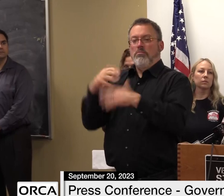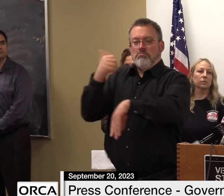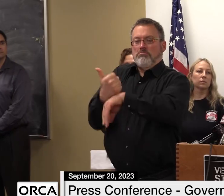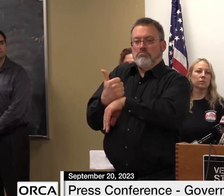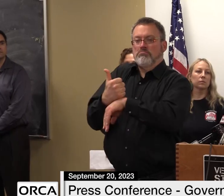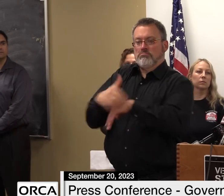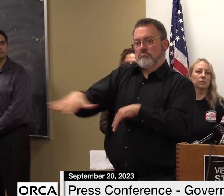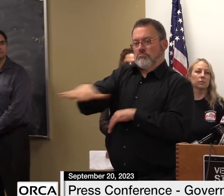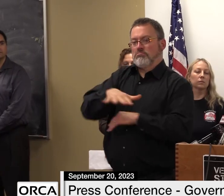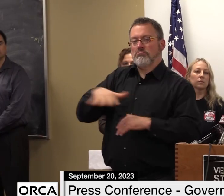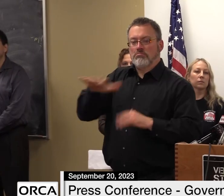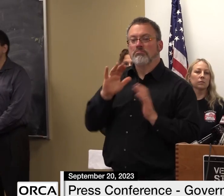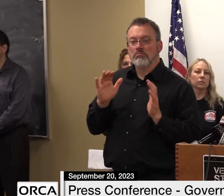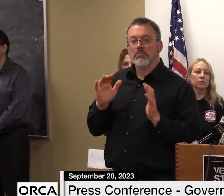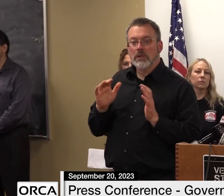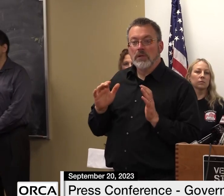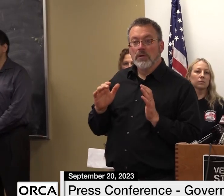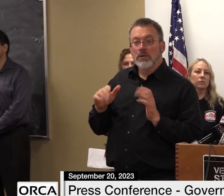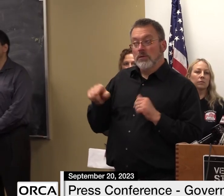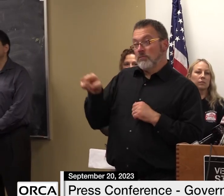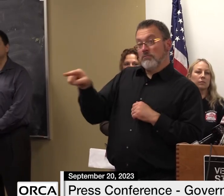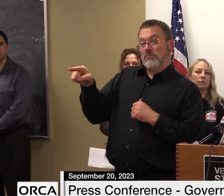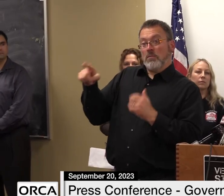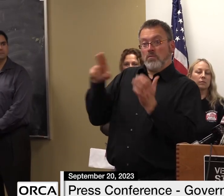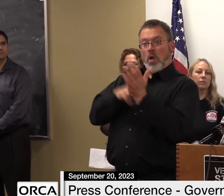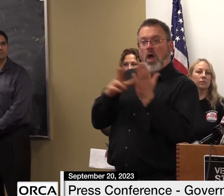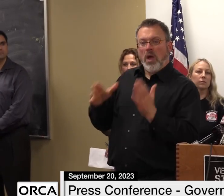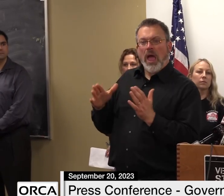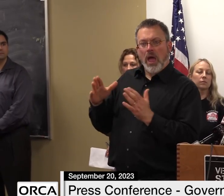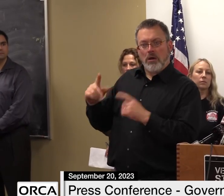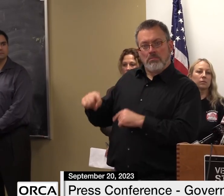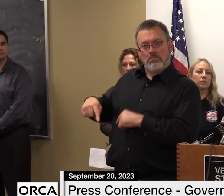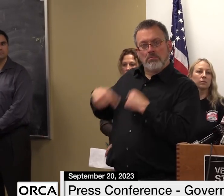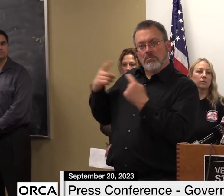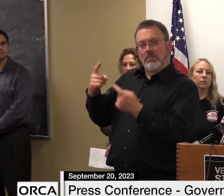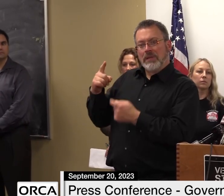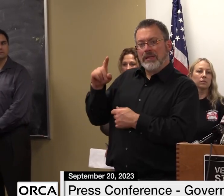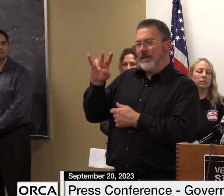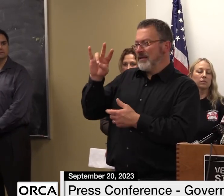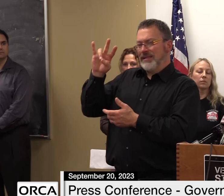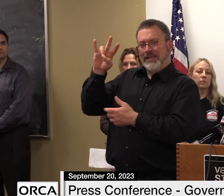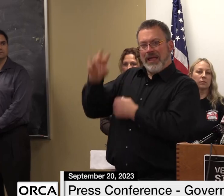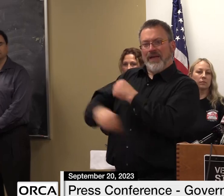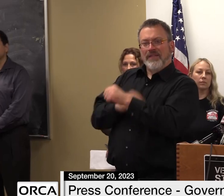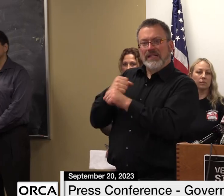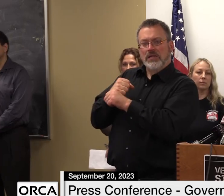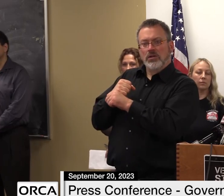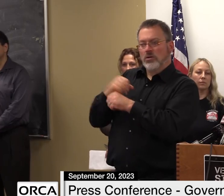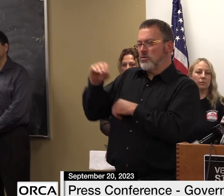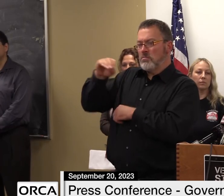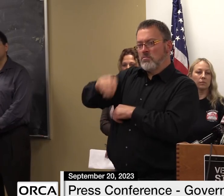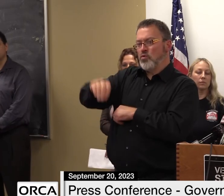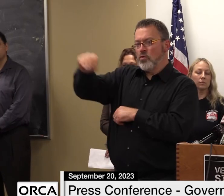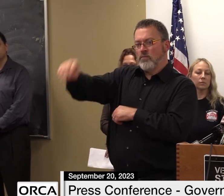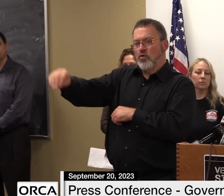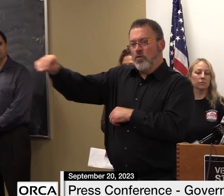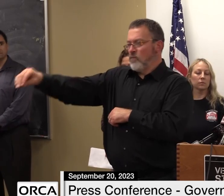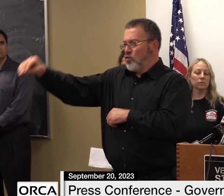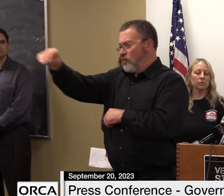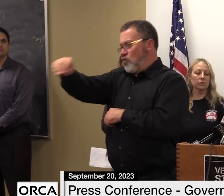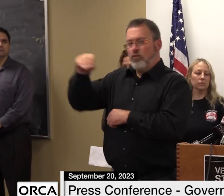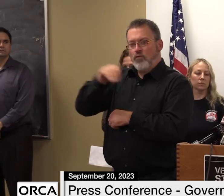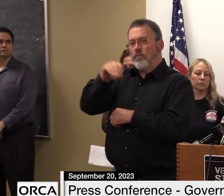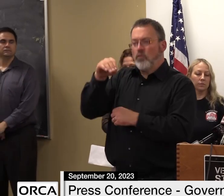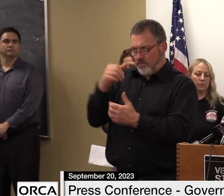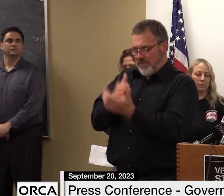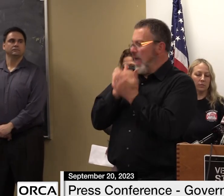out of the last 7. So they've got a lot of experience doing this, and I'm more than assured that there will be no challenges. And of course, working with the